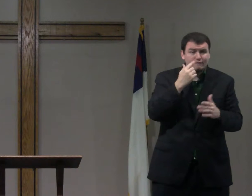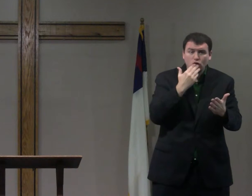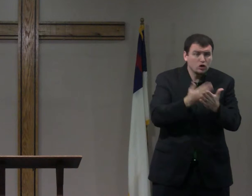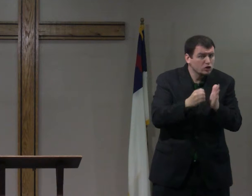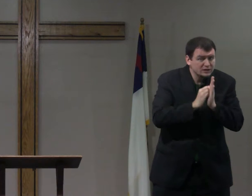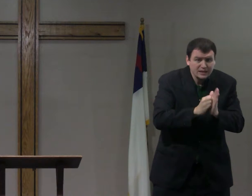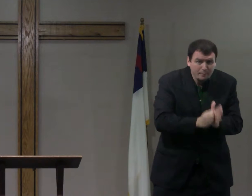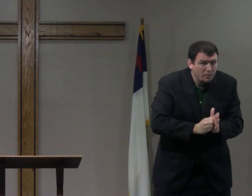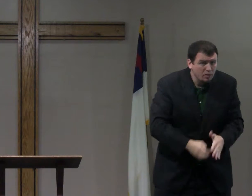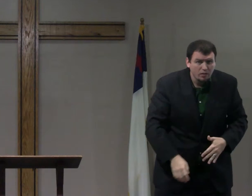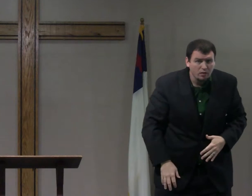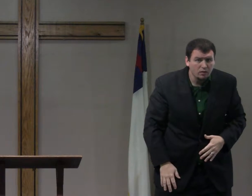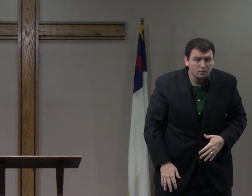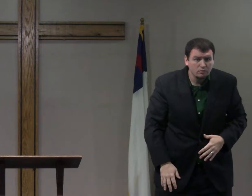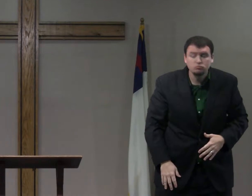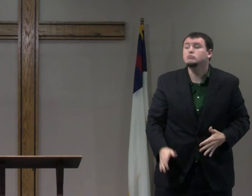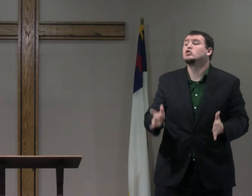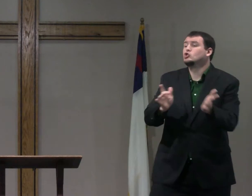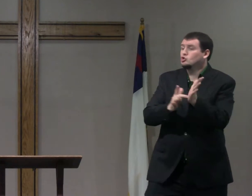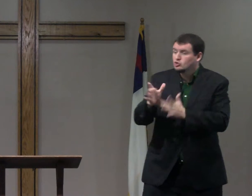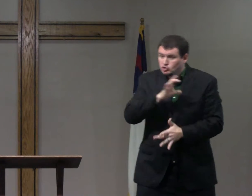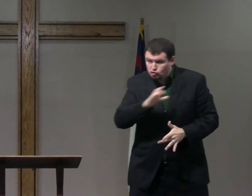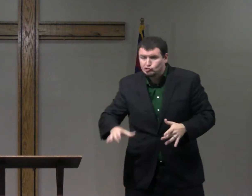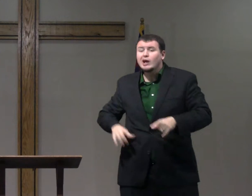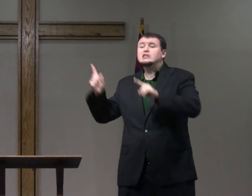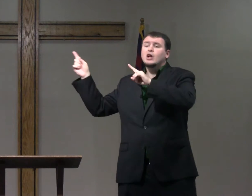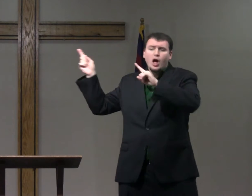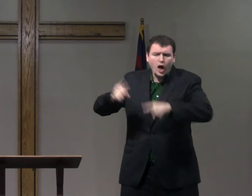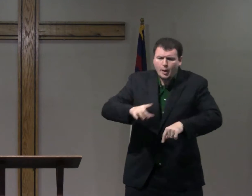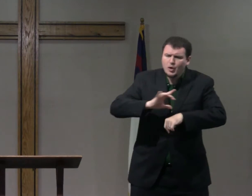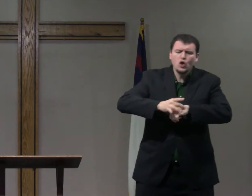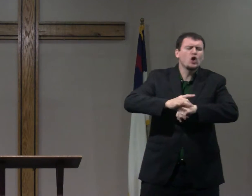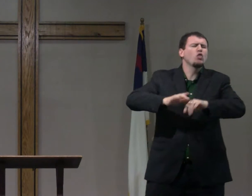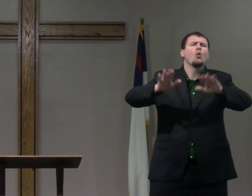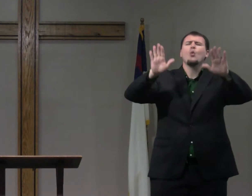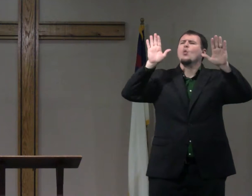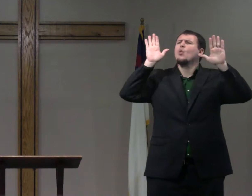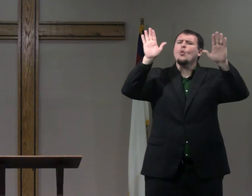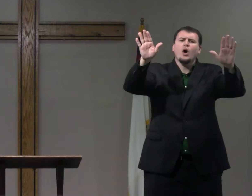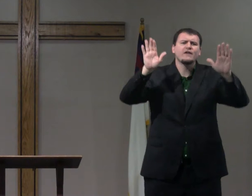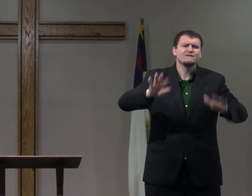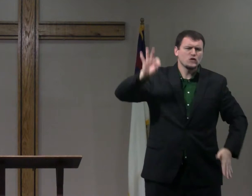But he didn't come here just to be a good example. He came to earth.